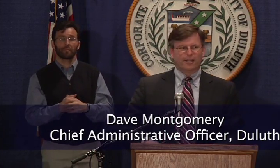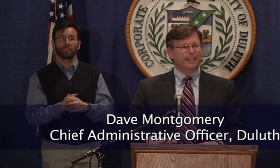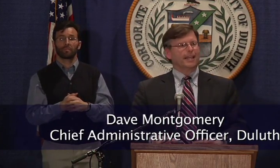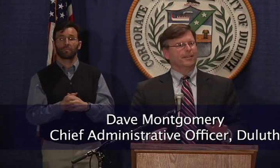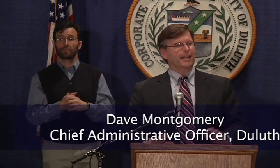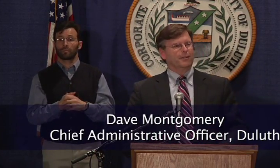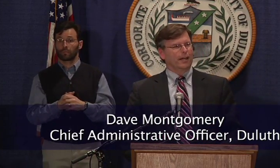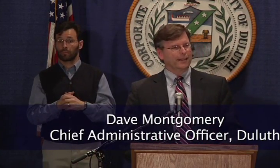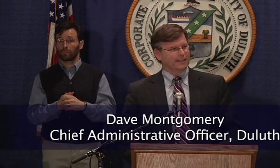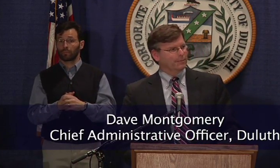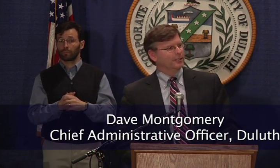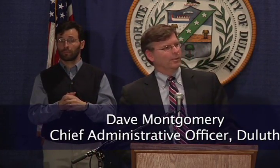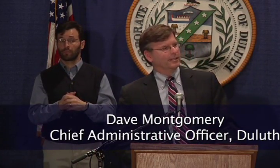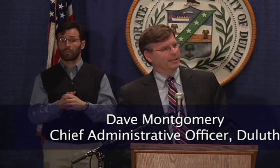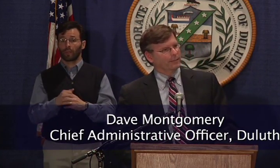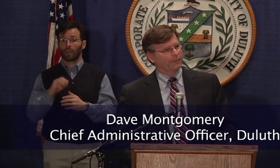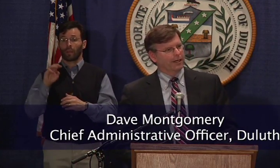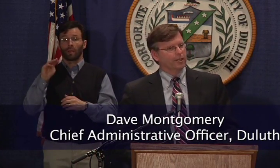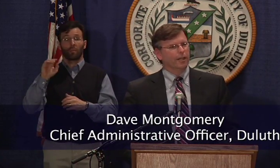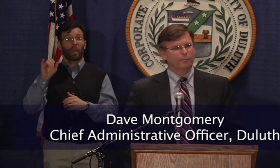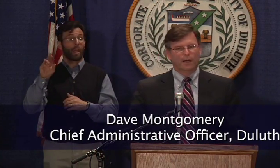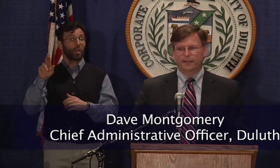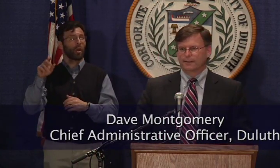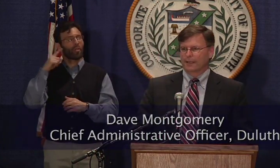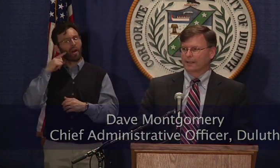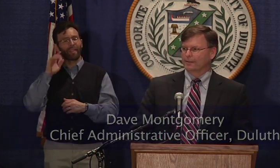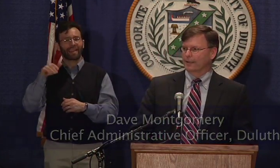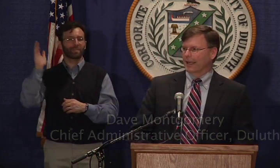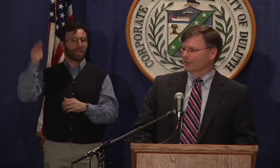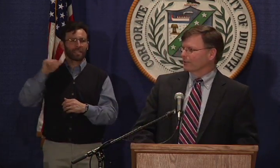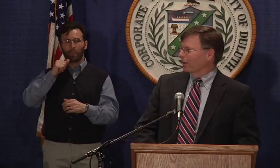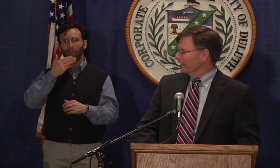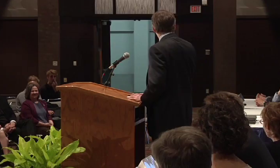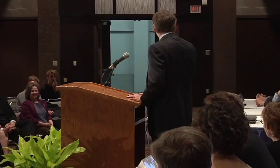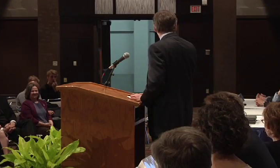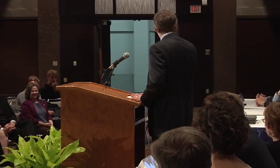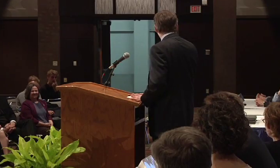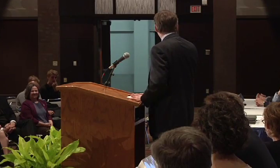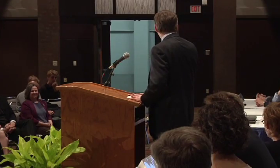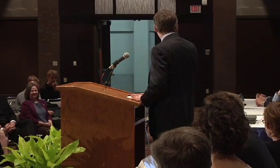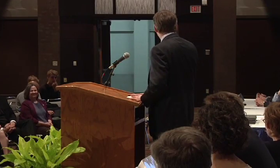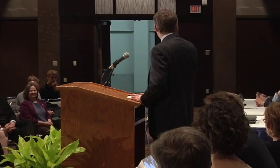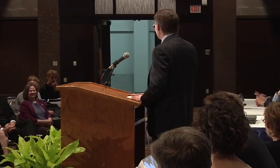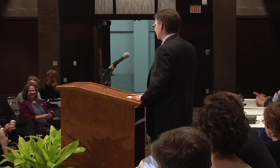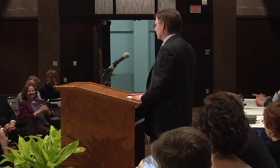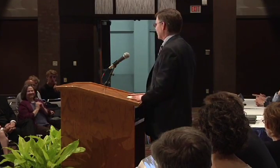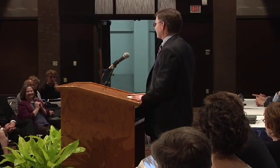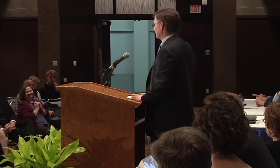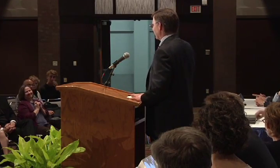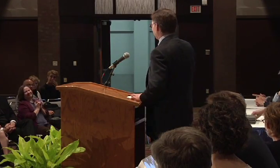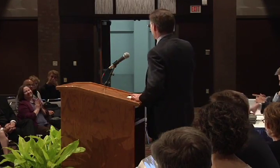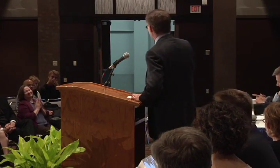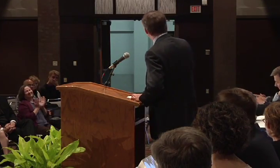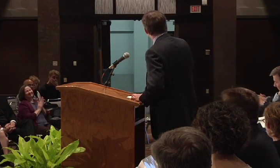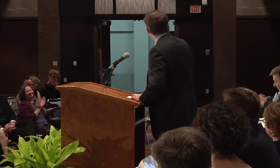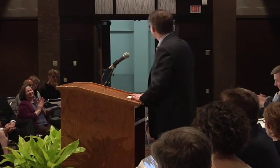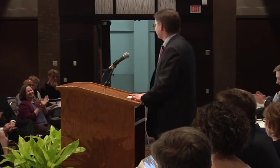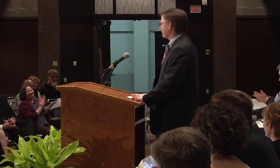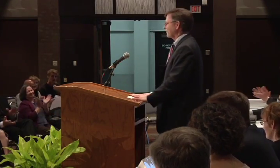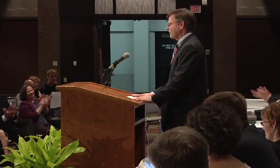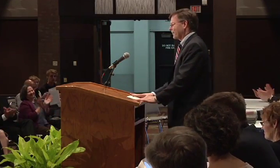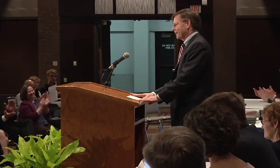The mayor indicated that he thought that speech wasn't going to be very good, but I actually thought he did a fabulous job, and I thought it was actually very, very